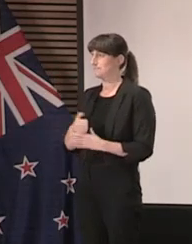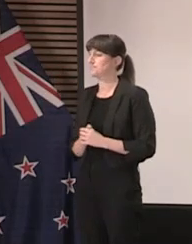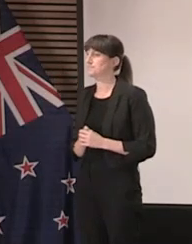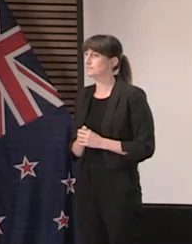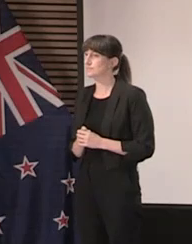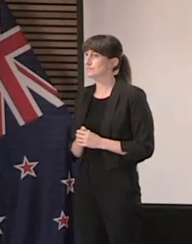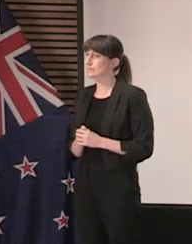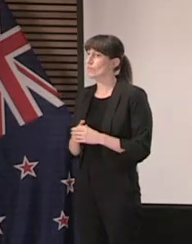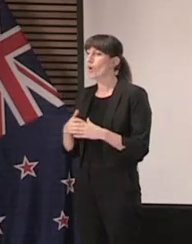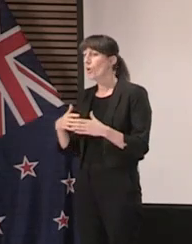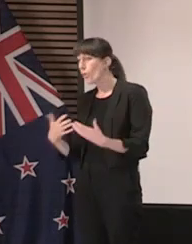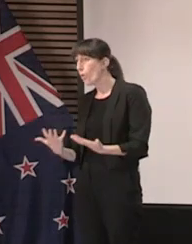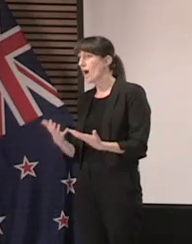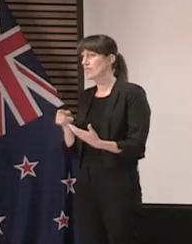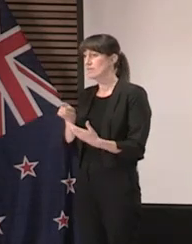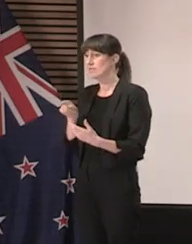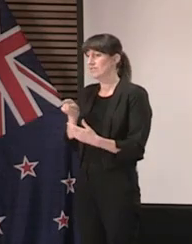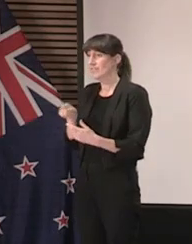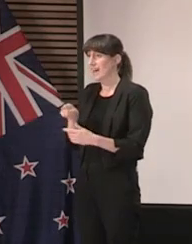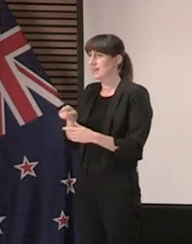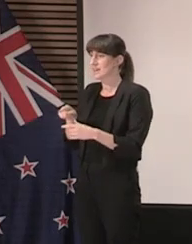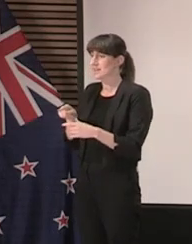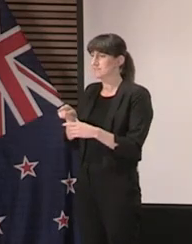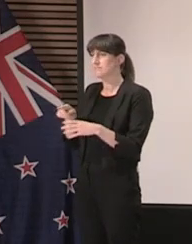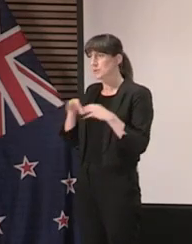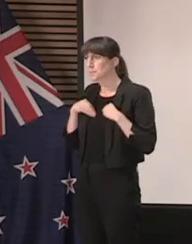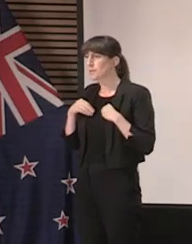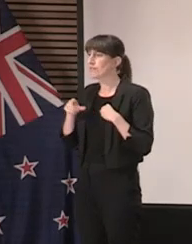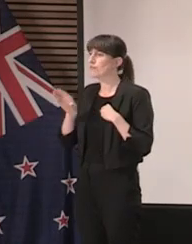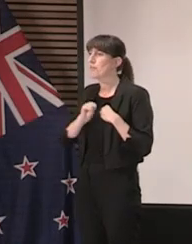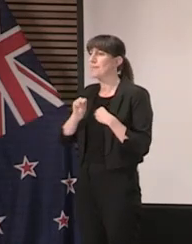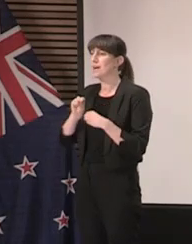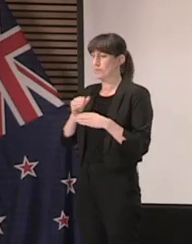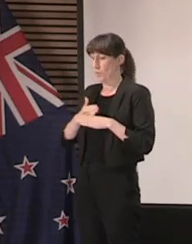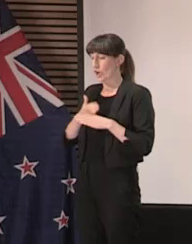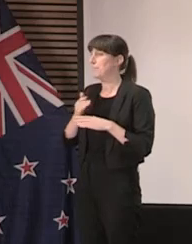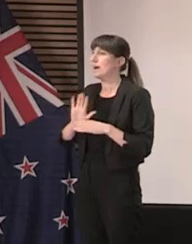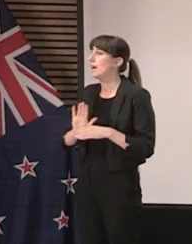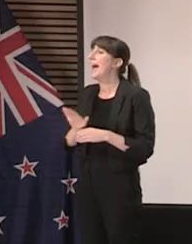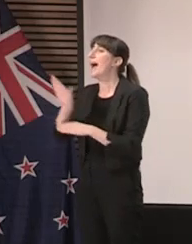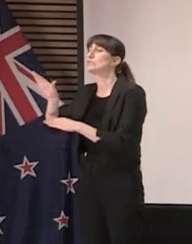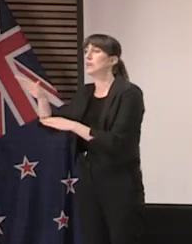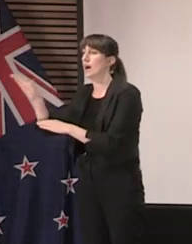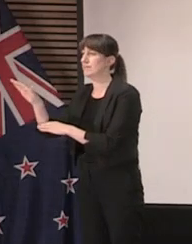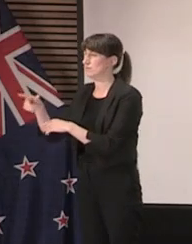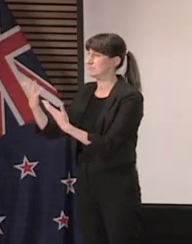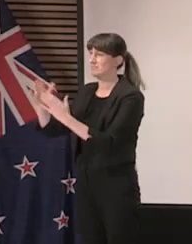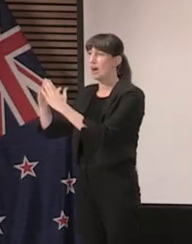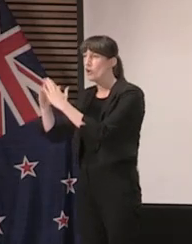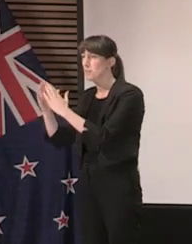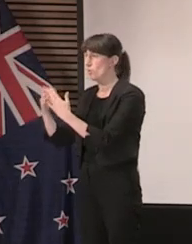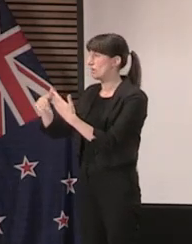a cluster outside of the workplace. I wanted to know how many had been infected in the course of their work, and the total there